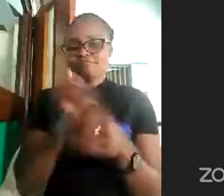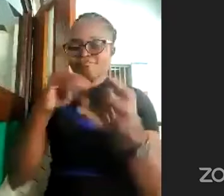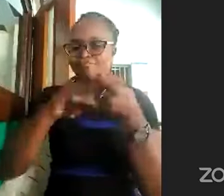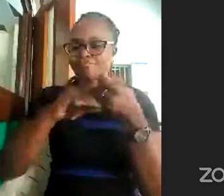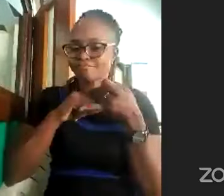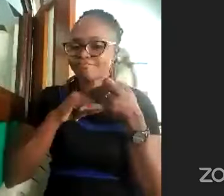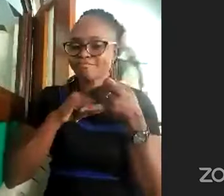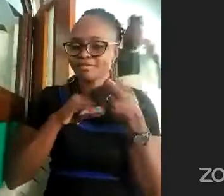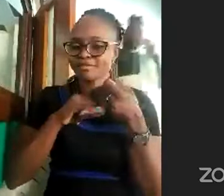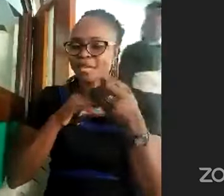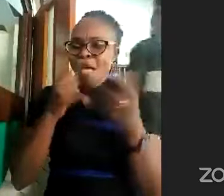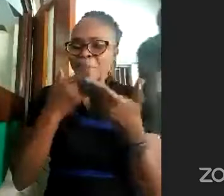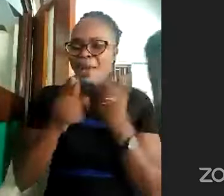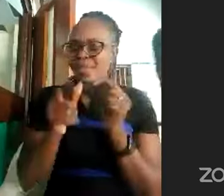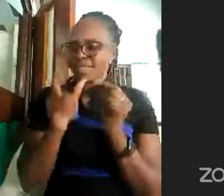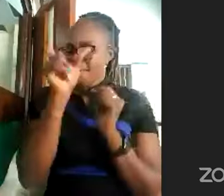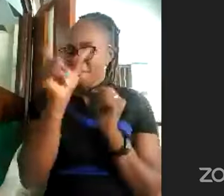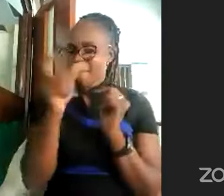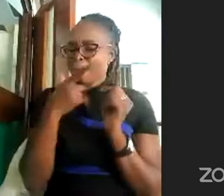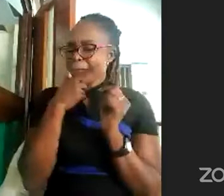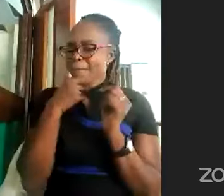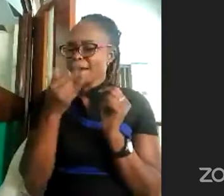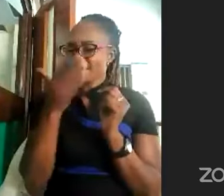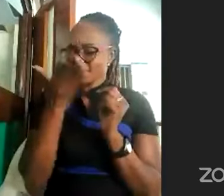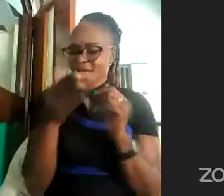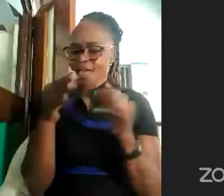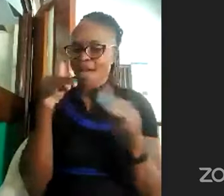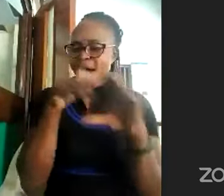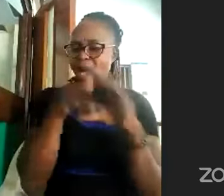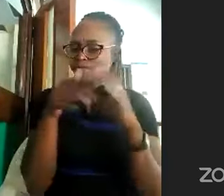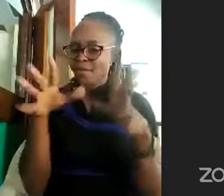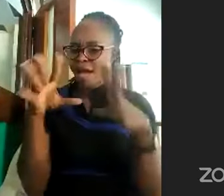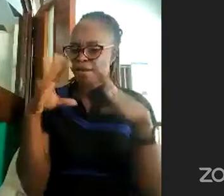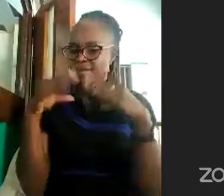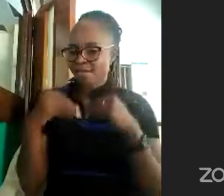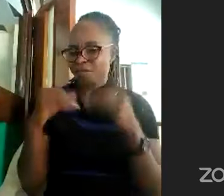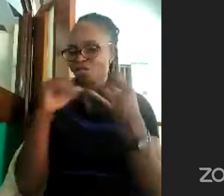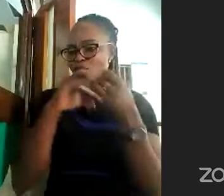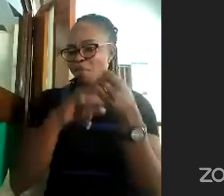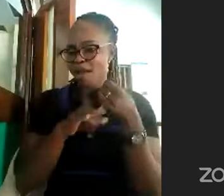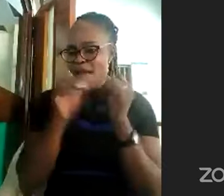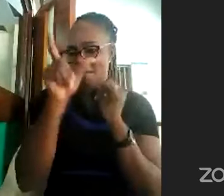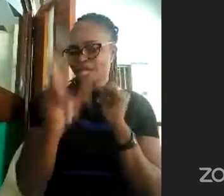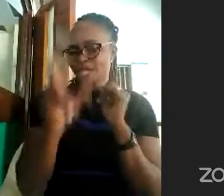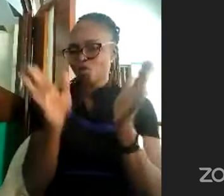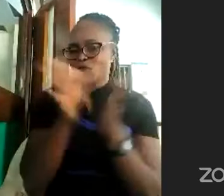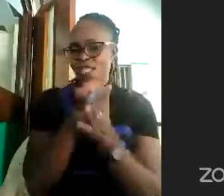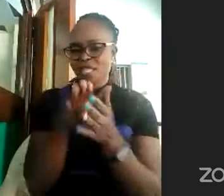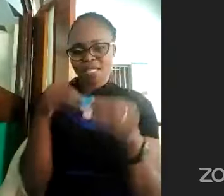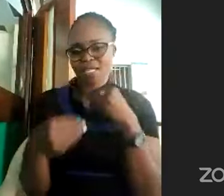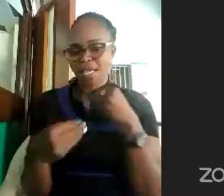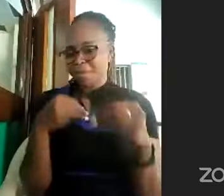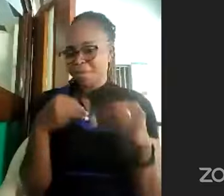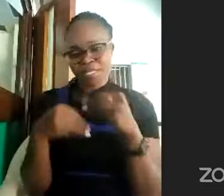man will accept to marry a woman who is a disabled. So